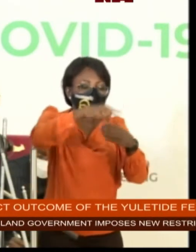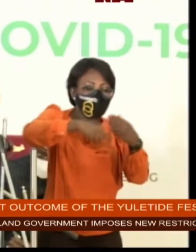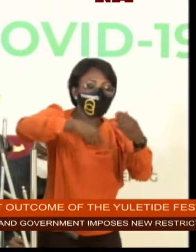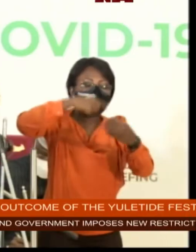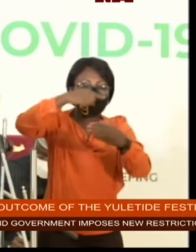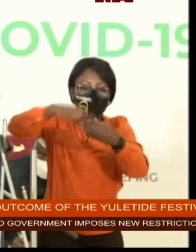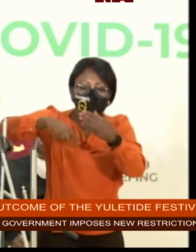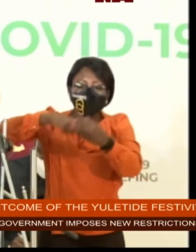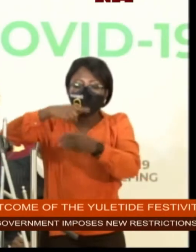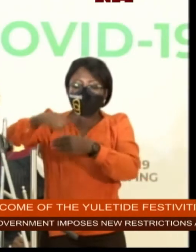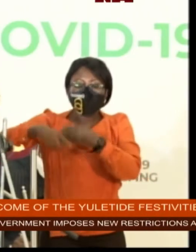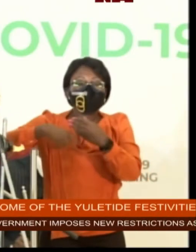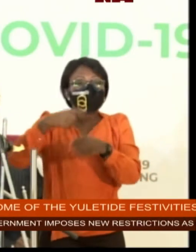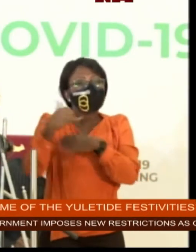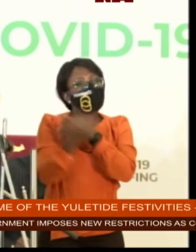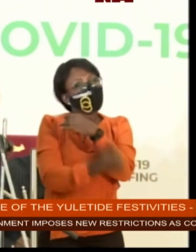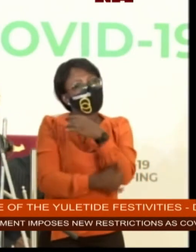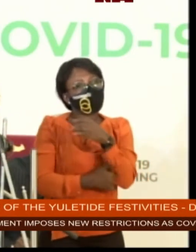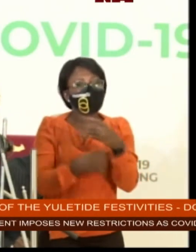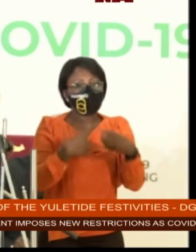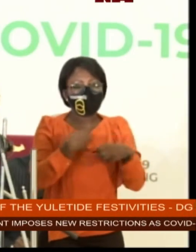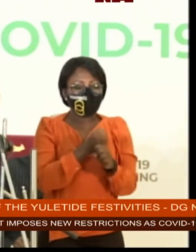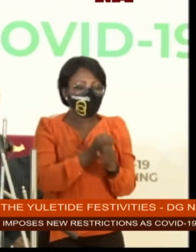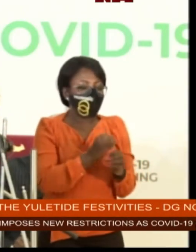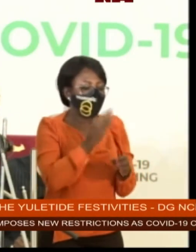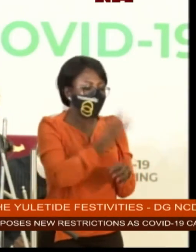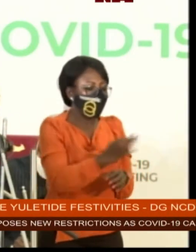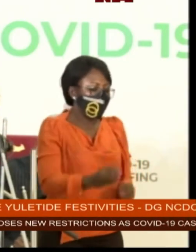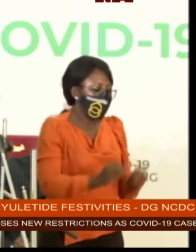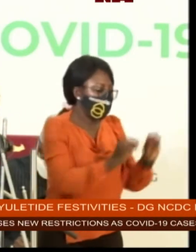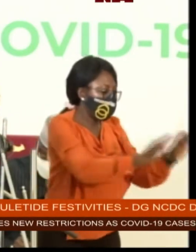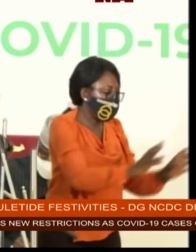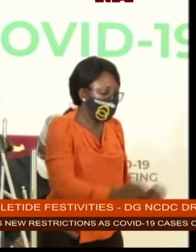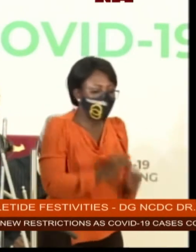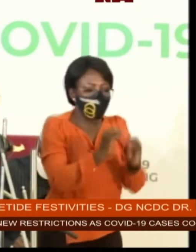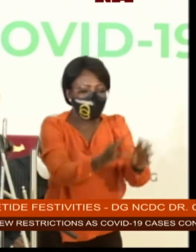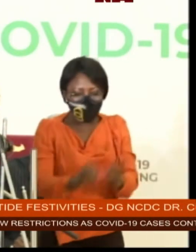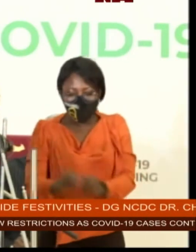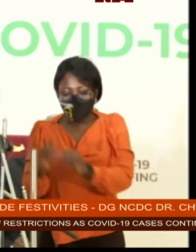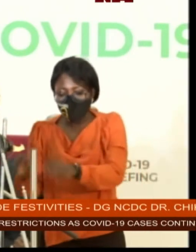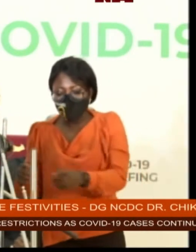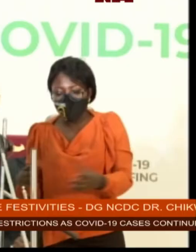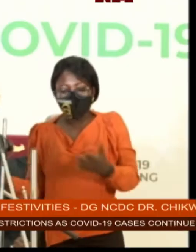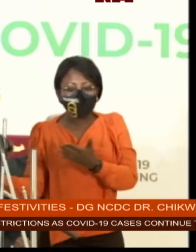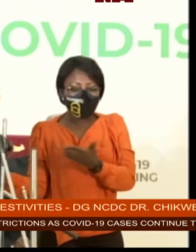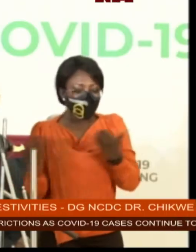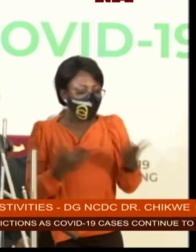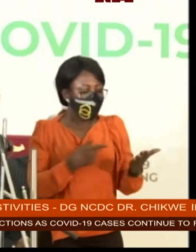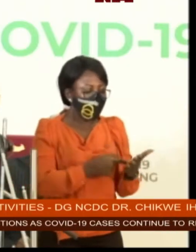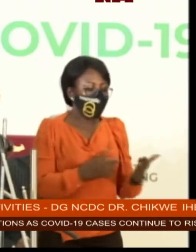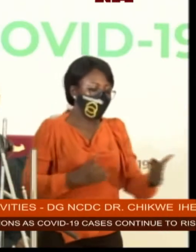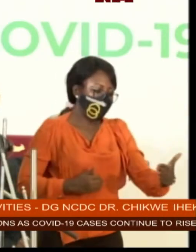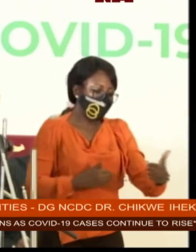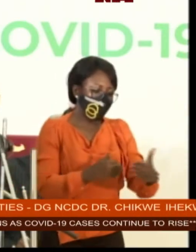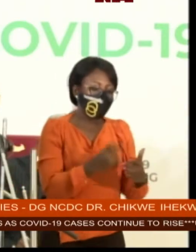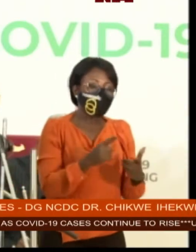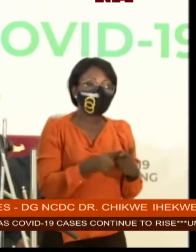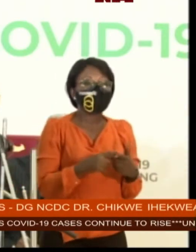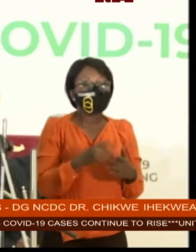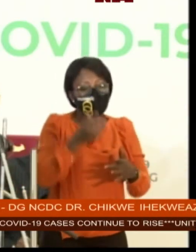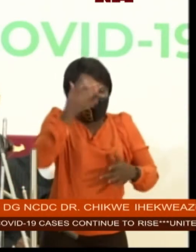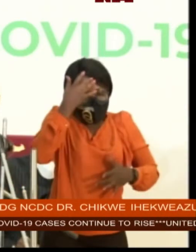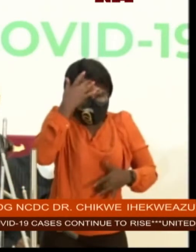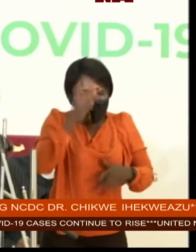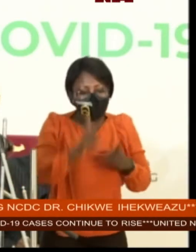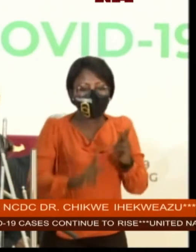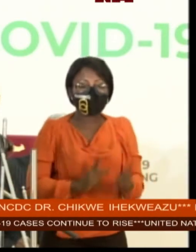to the treatment centers so that we have bring diagnostics closer to the patients in all our tertiary hospitals.